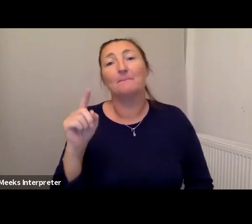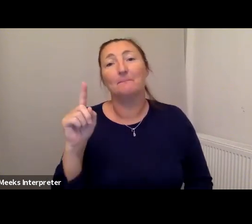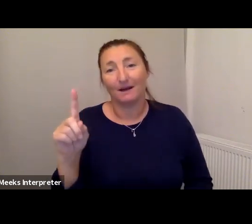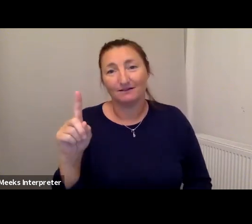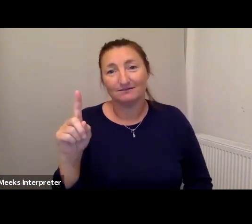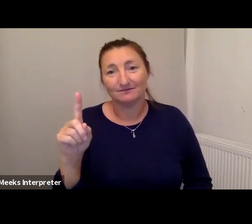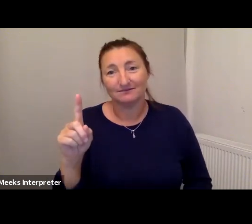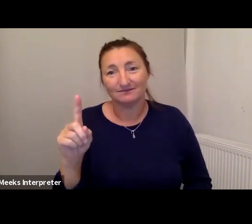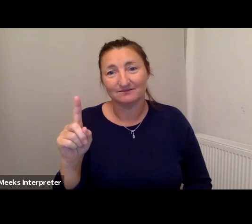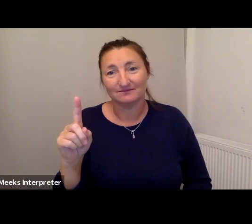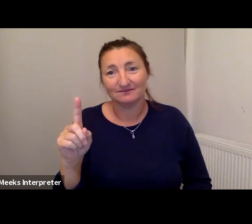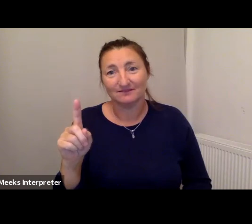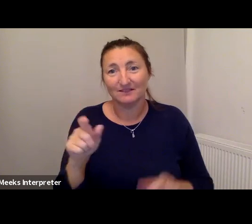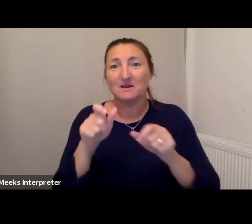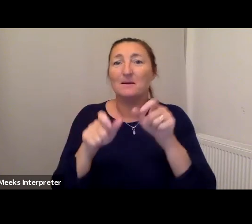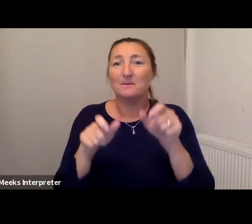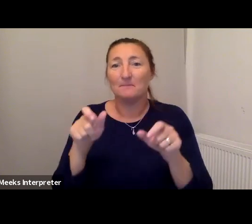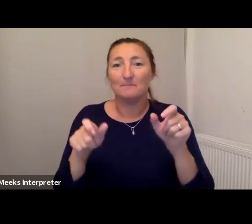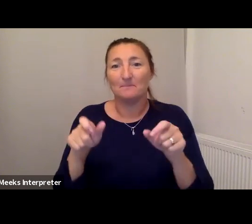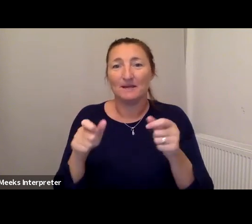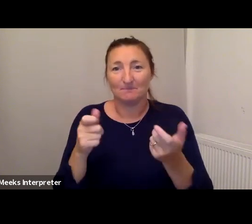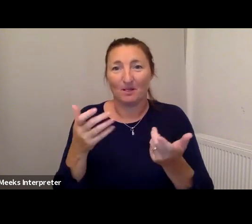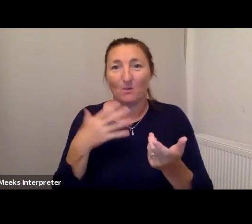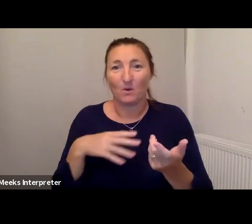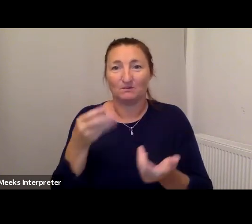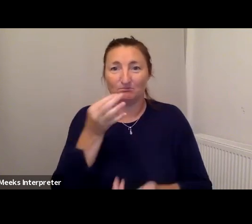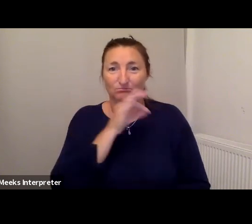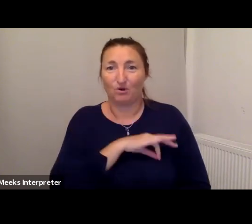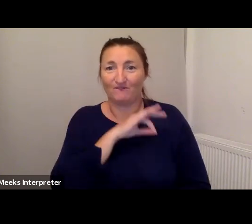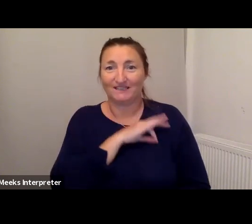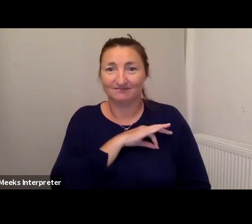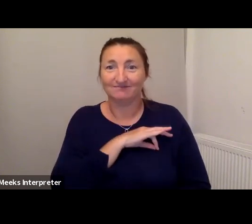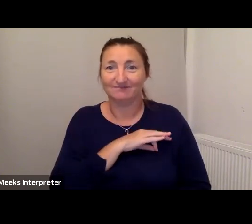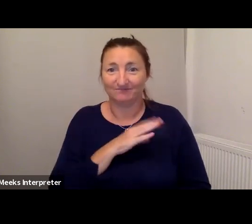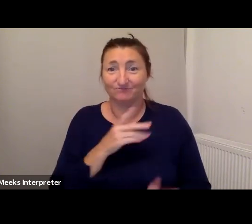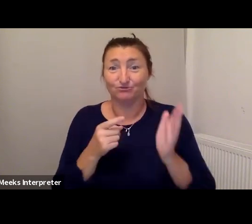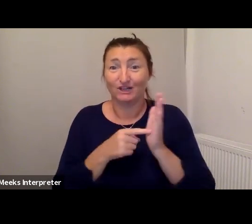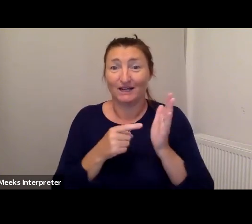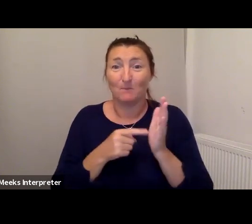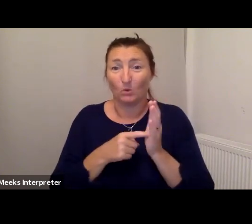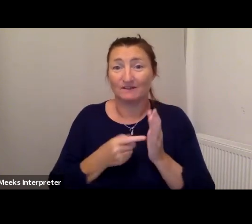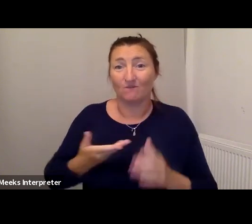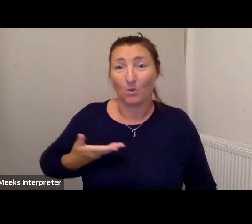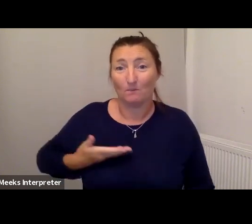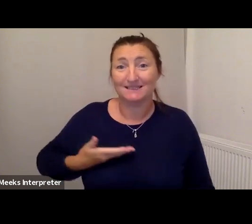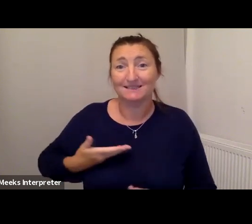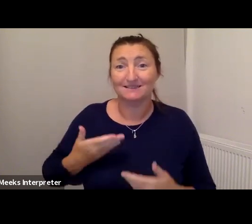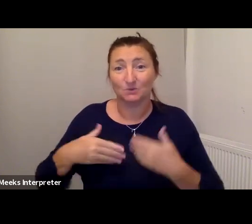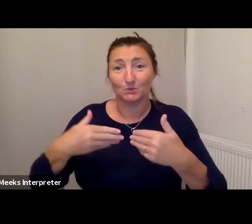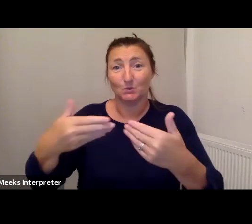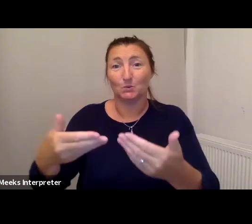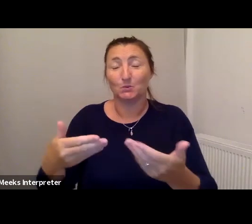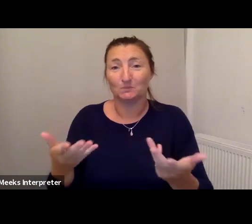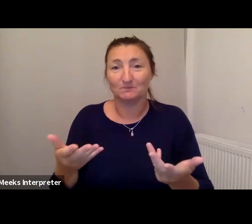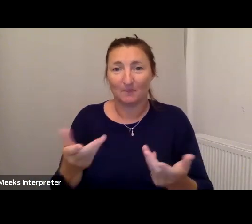know, people, you know, profit models are really important, and yeah, people